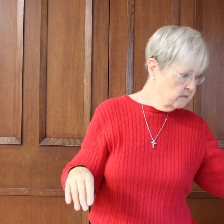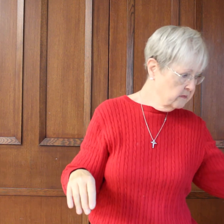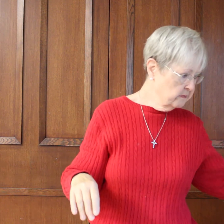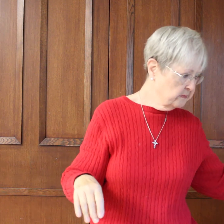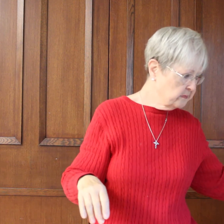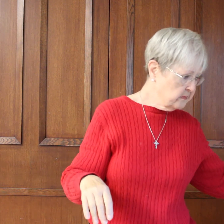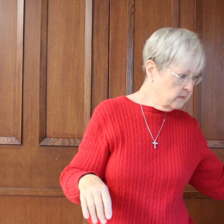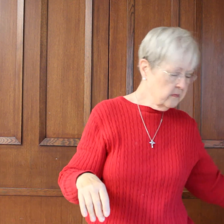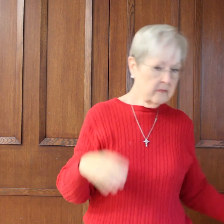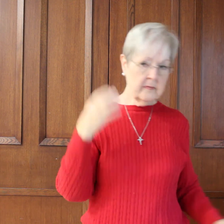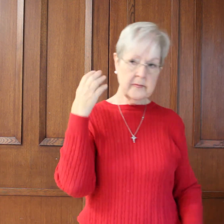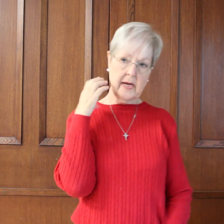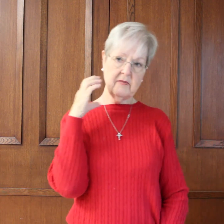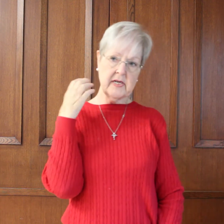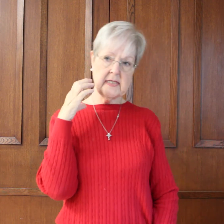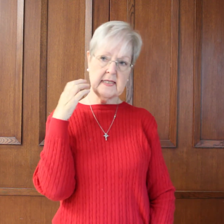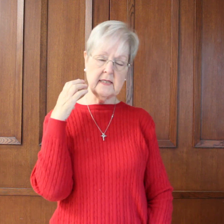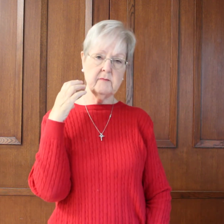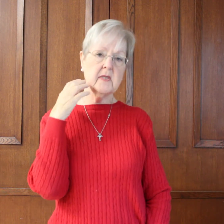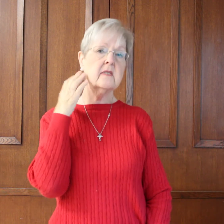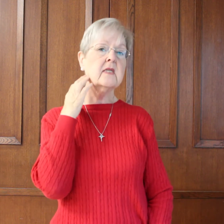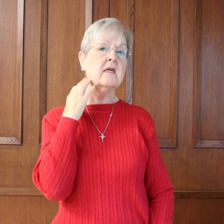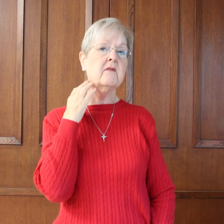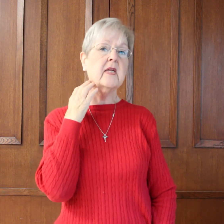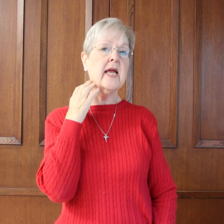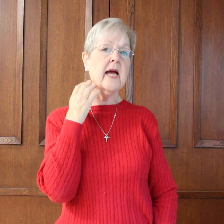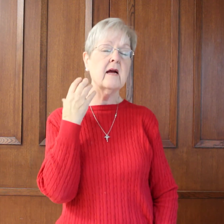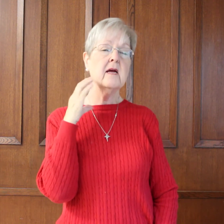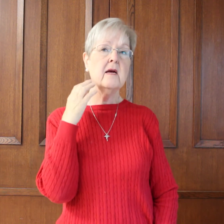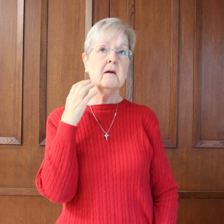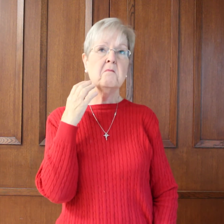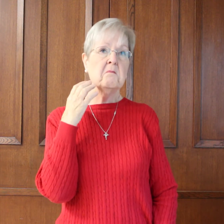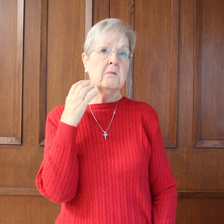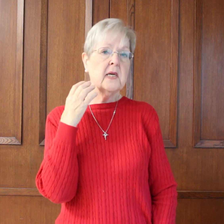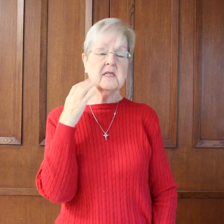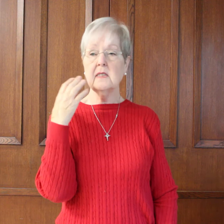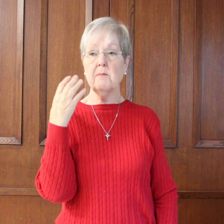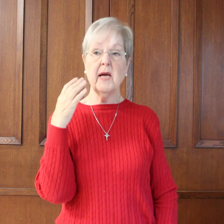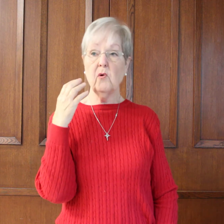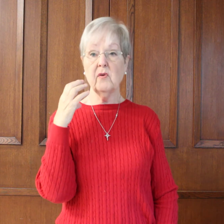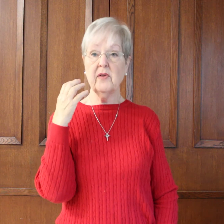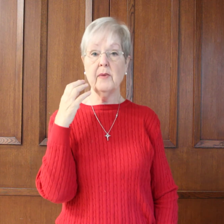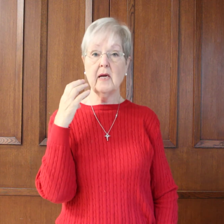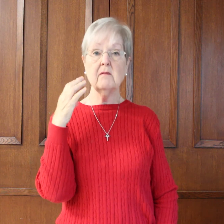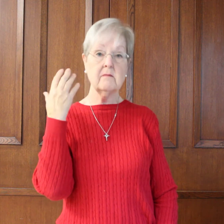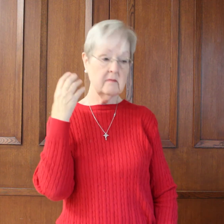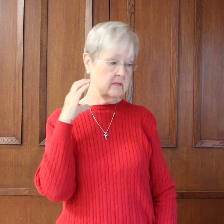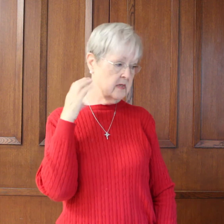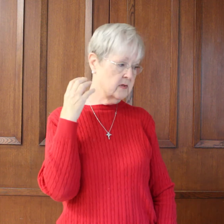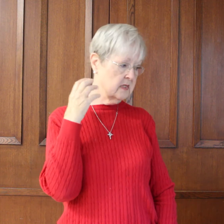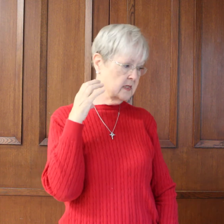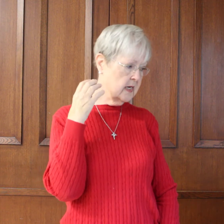I have a cousin, son on the neck. Because it's male or female, so it's